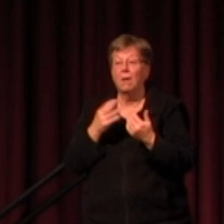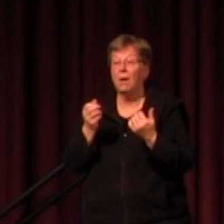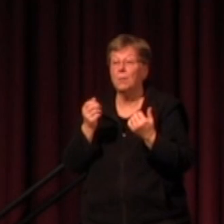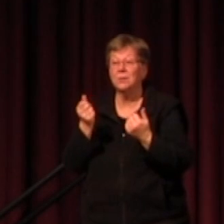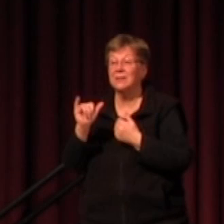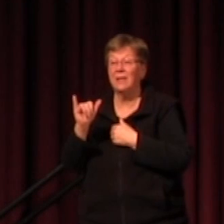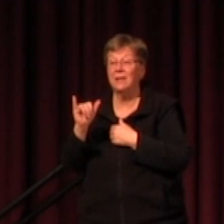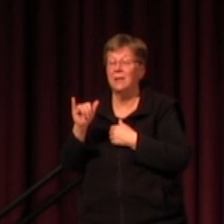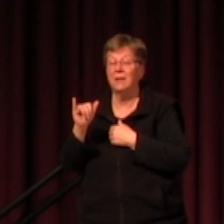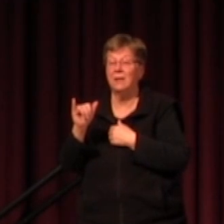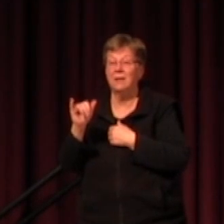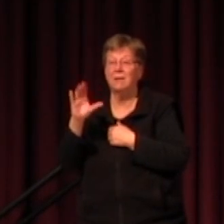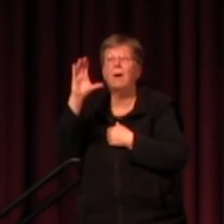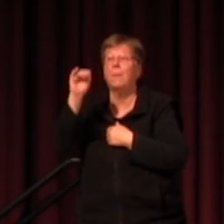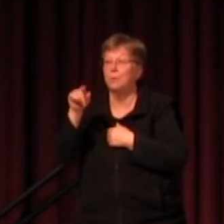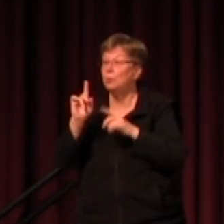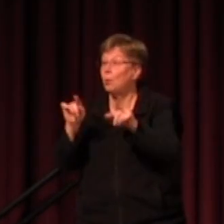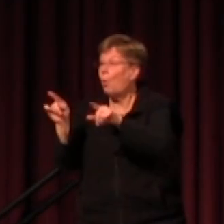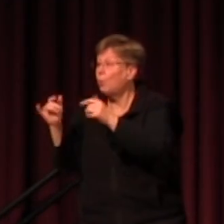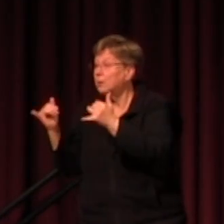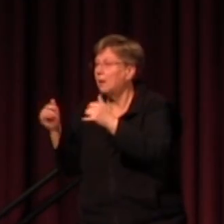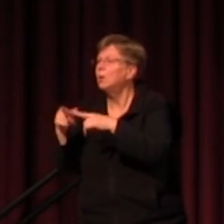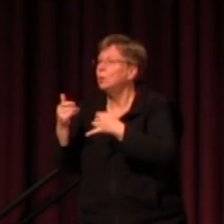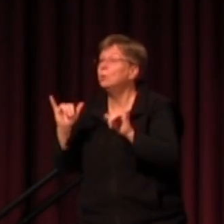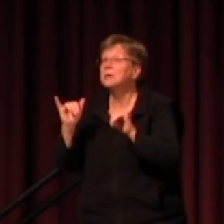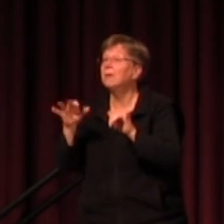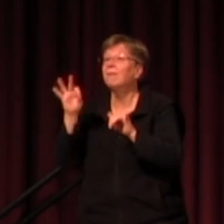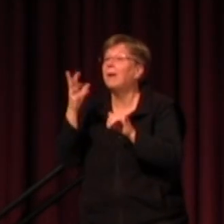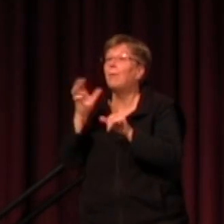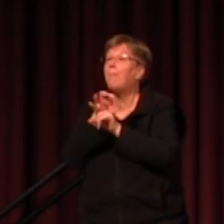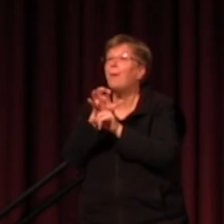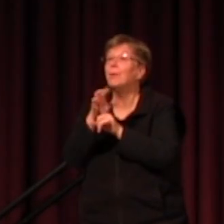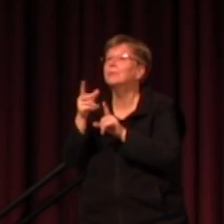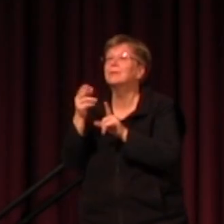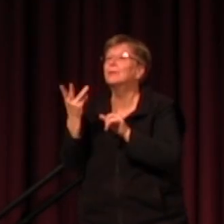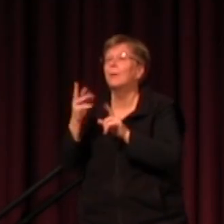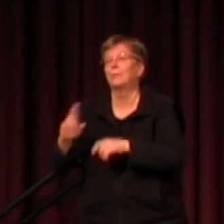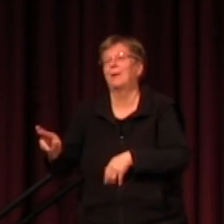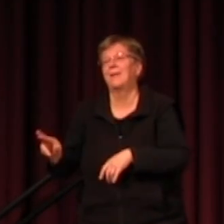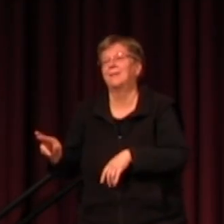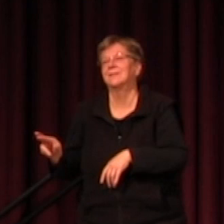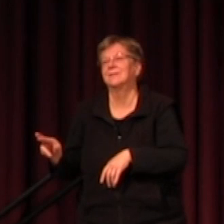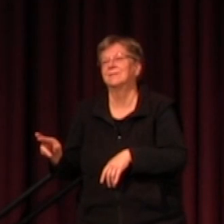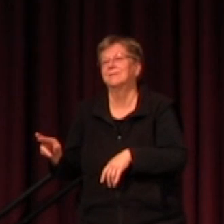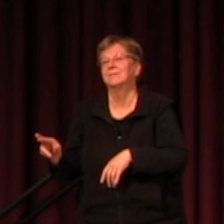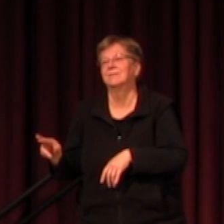place that you go today, you will still find primarily right-hand scissors.